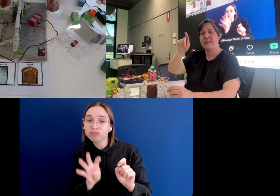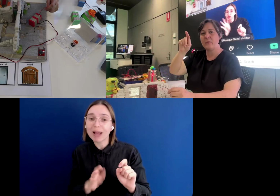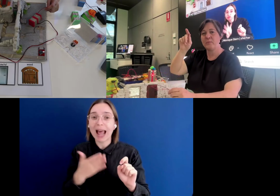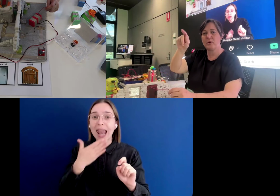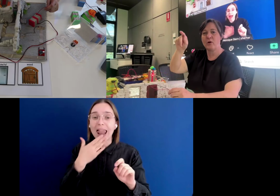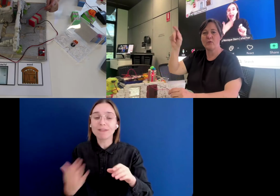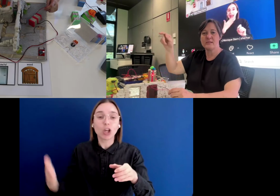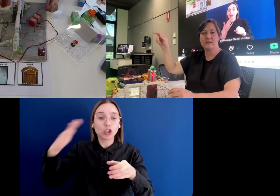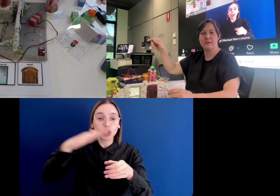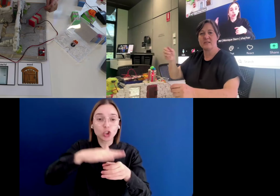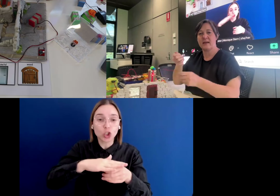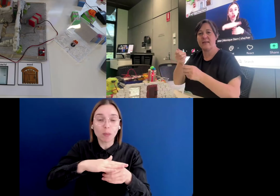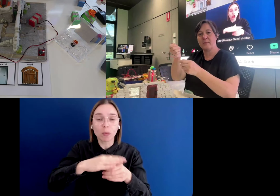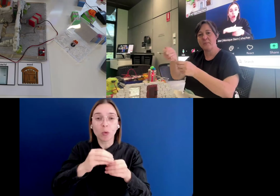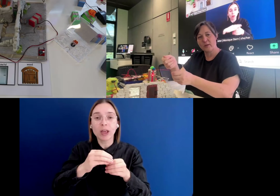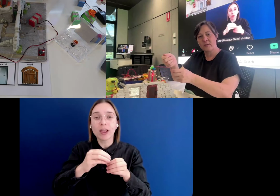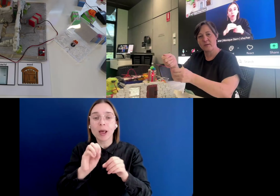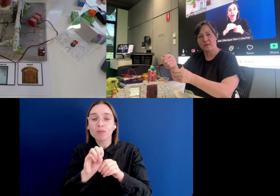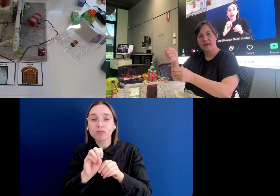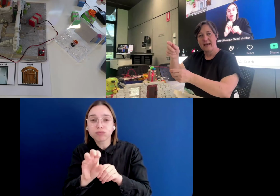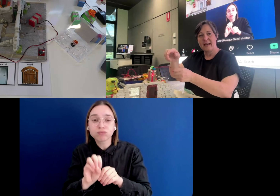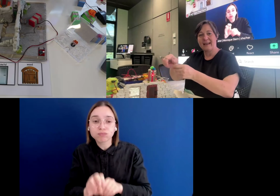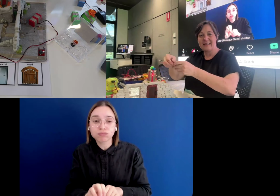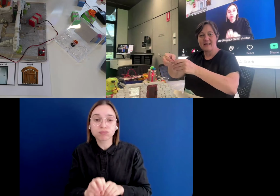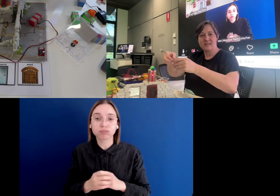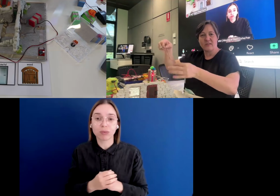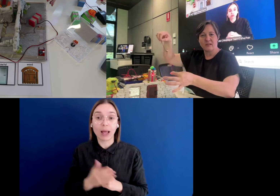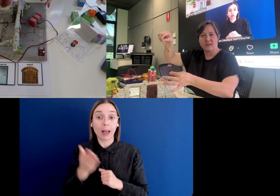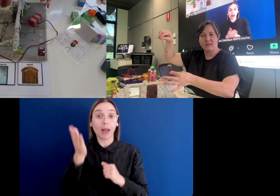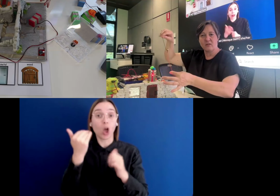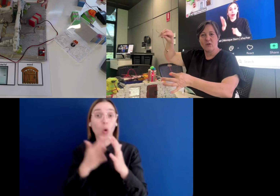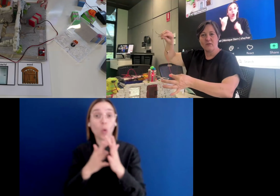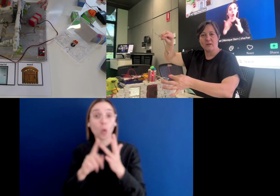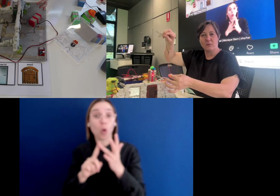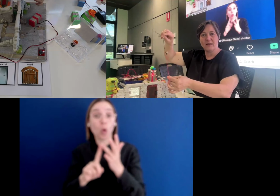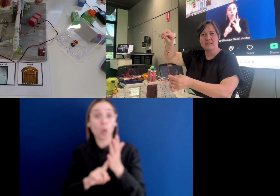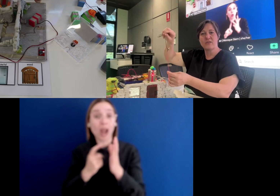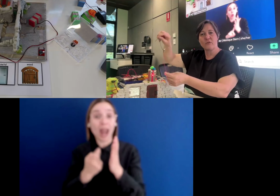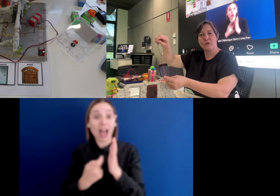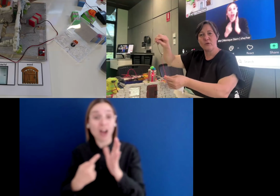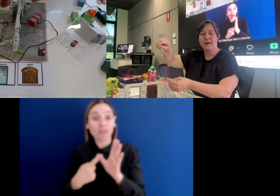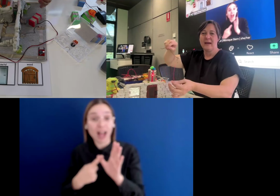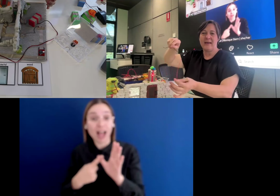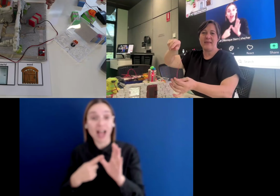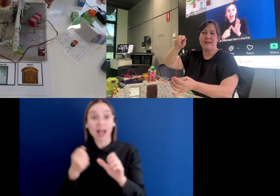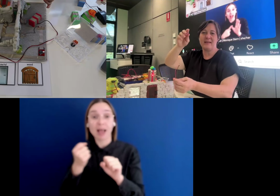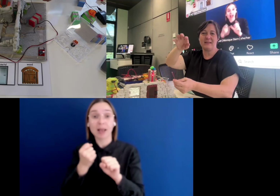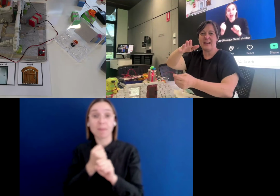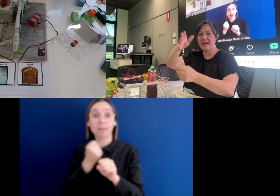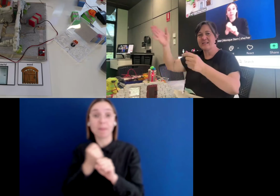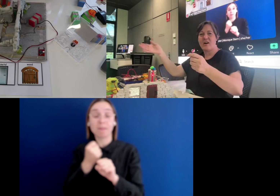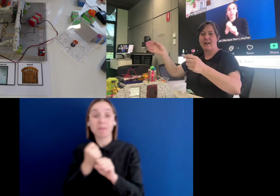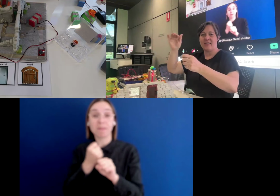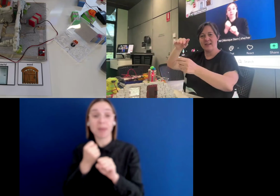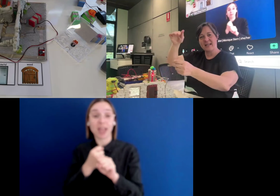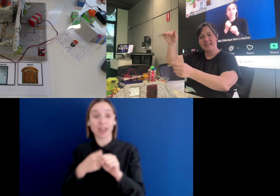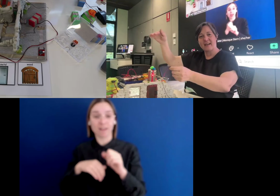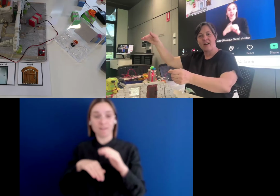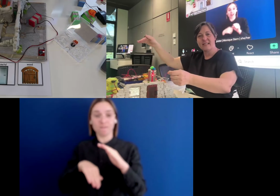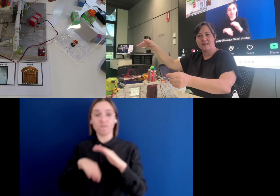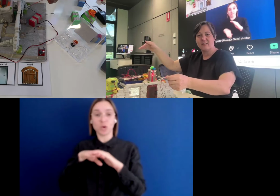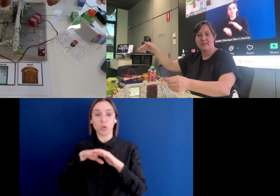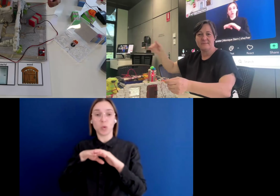skyline, and then they would put holes in the picture and then poke the LEDs on the long ones through, and then you had a skyline